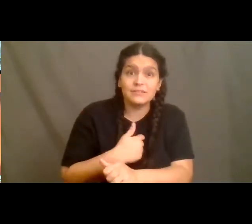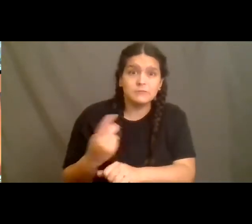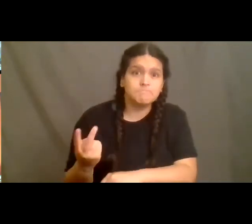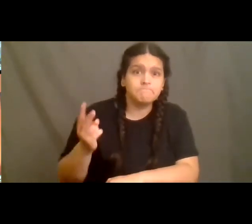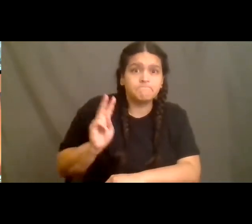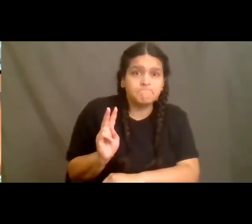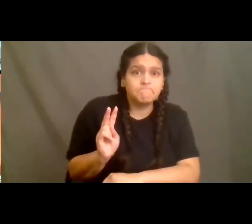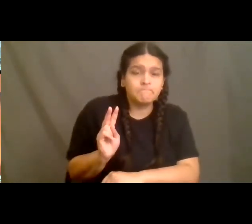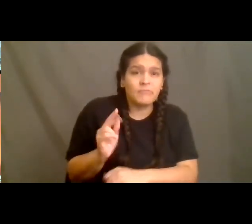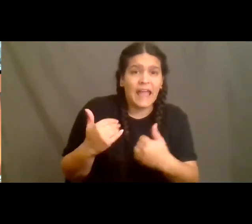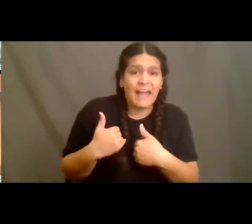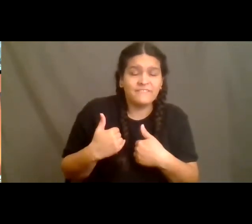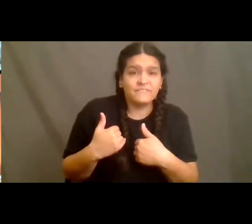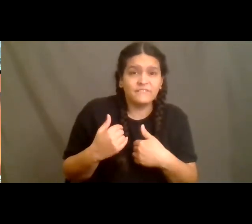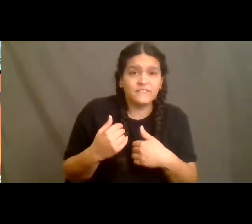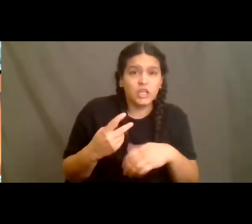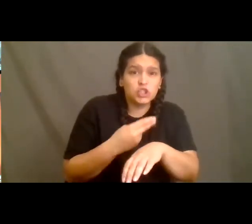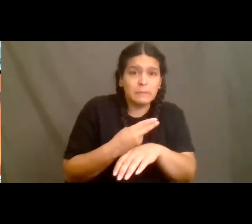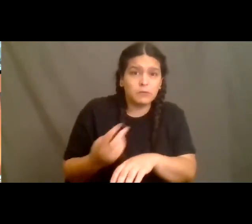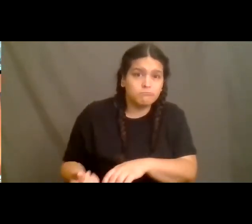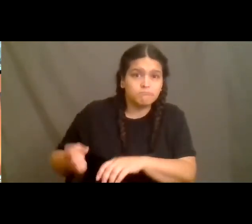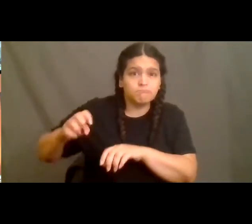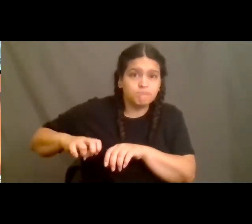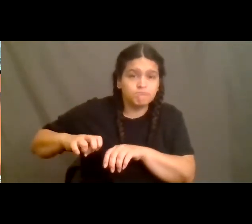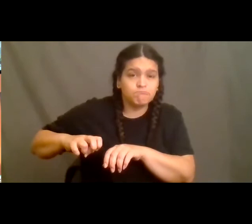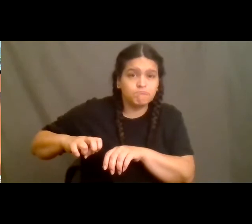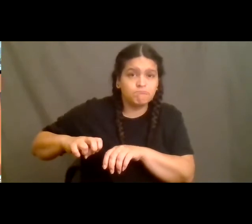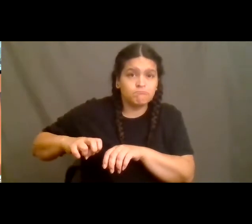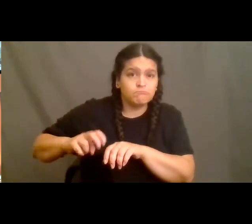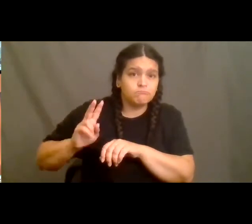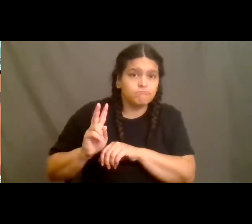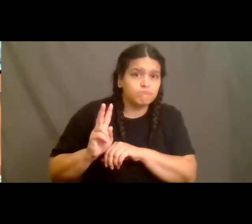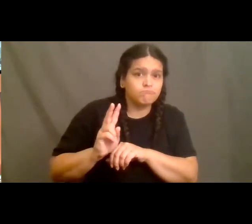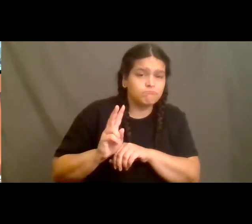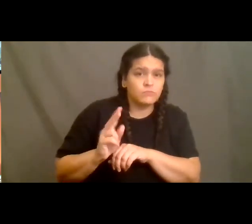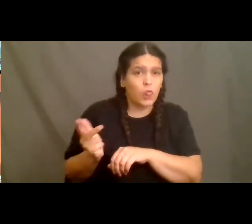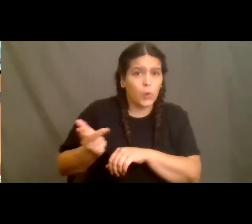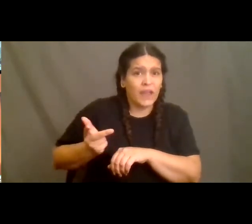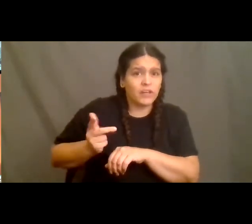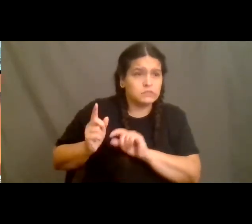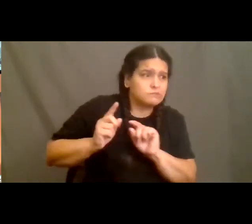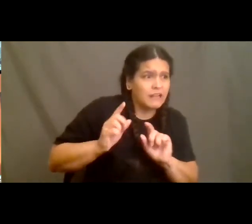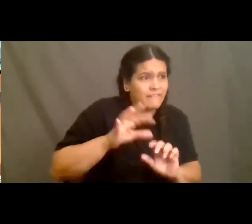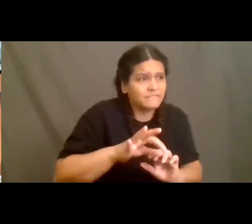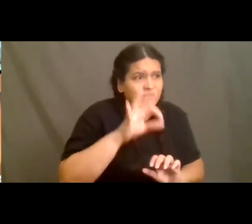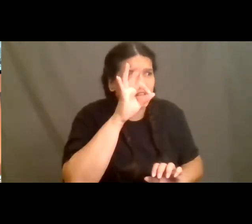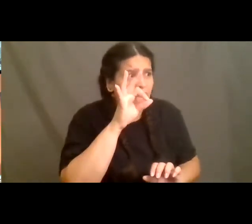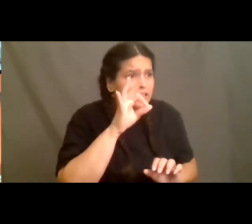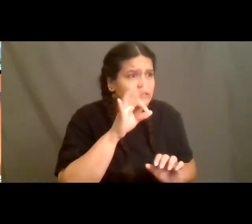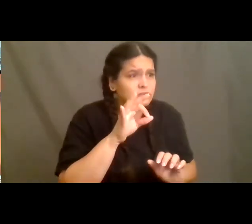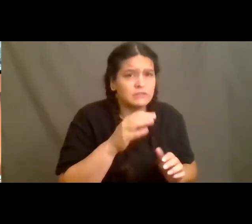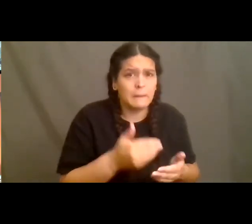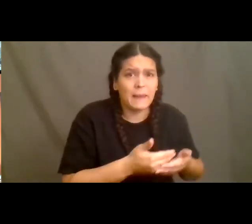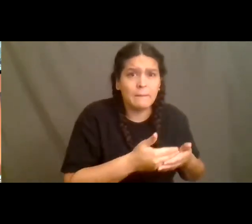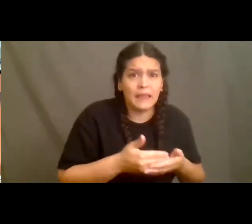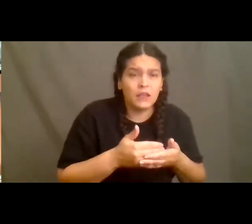find the mother and its baby, we would, you know, we couldn't touch it because, you know, because of the scent, or